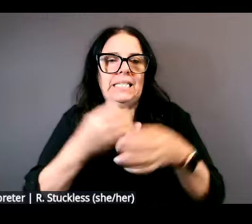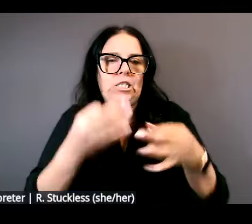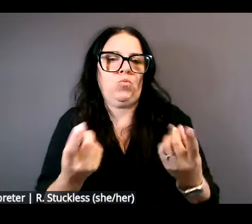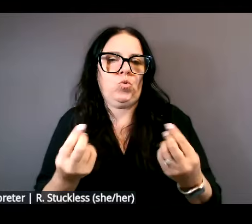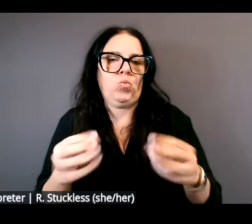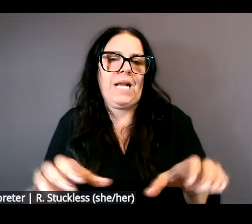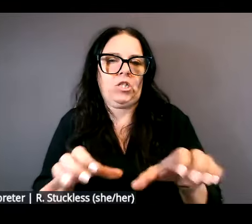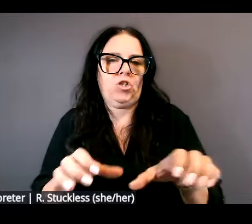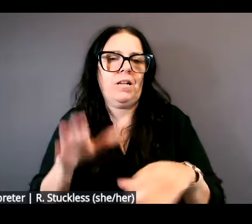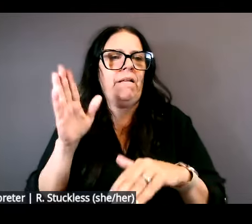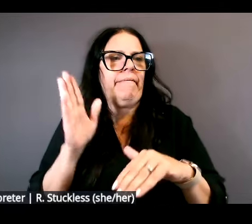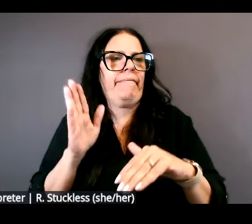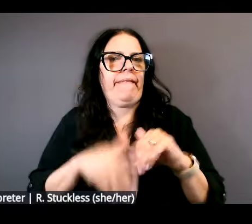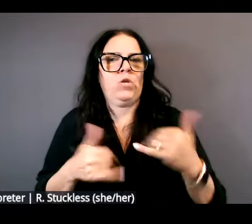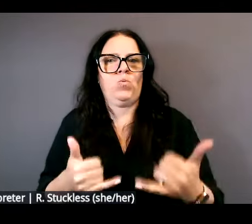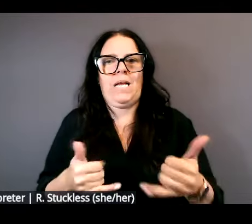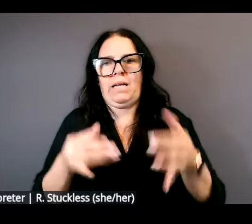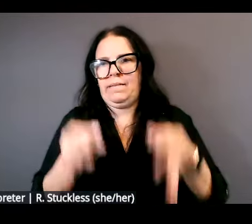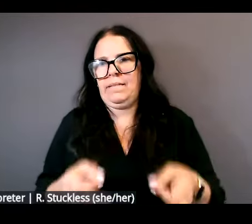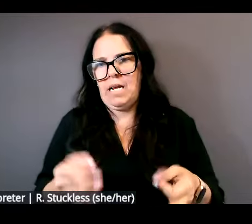Or